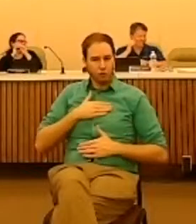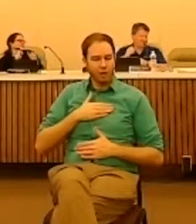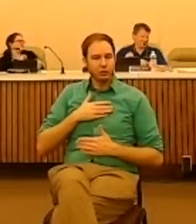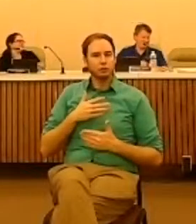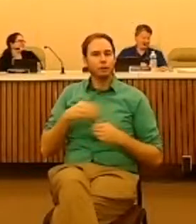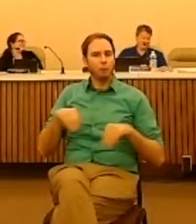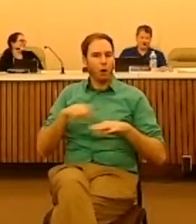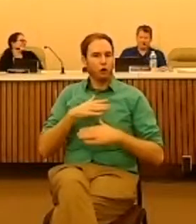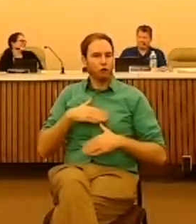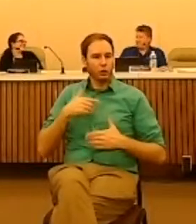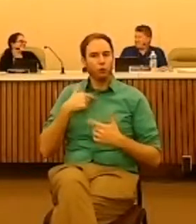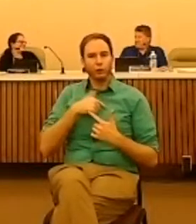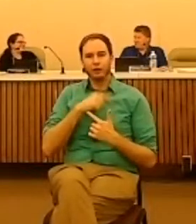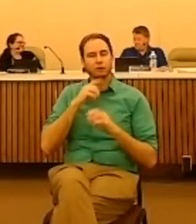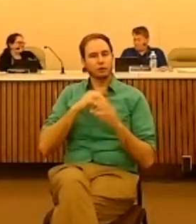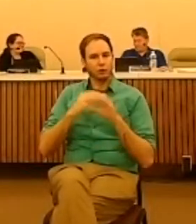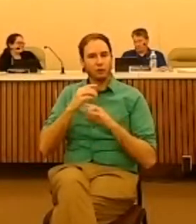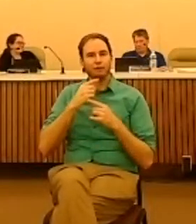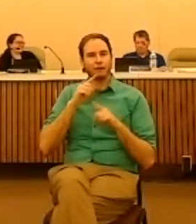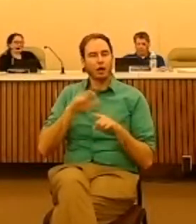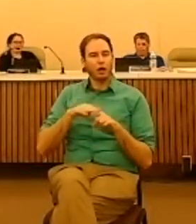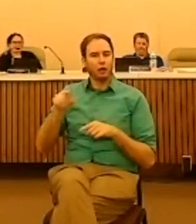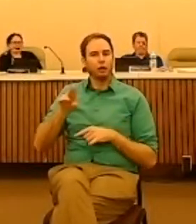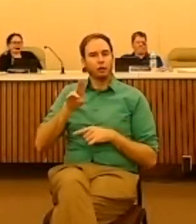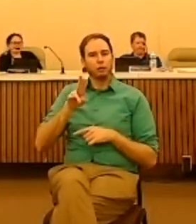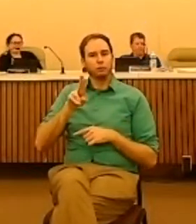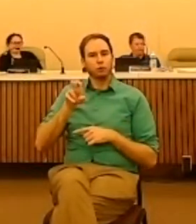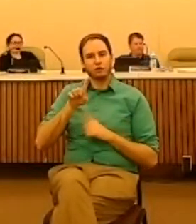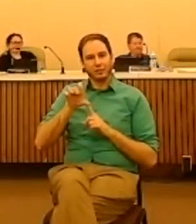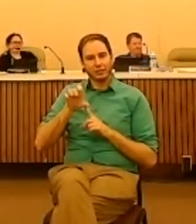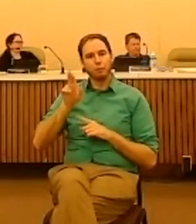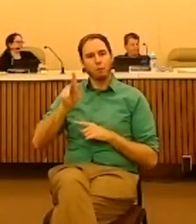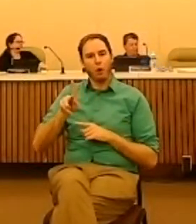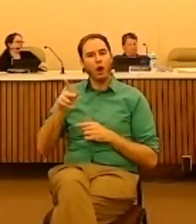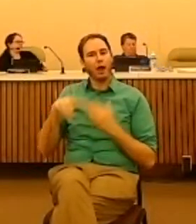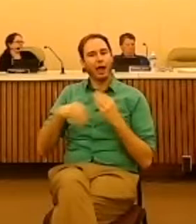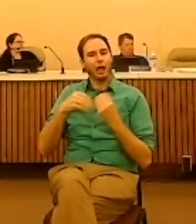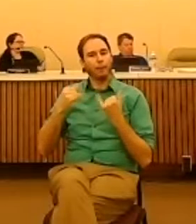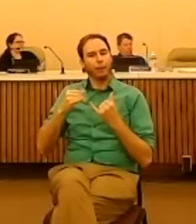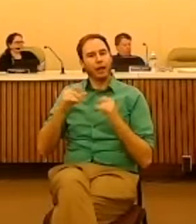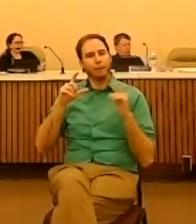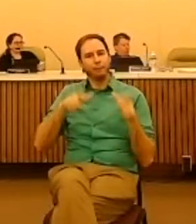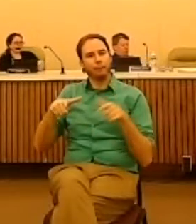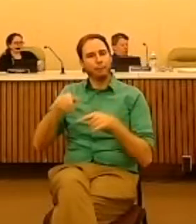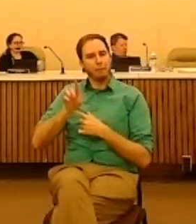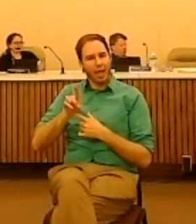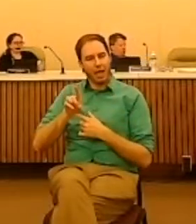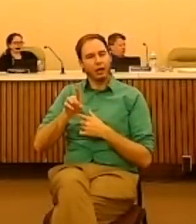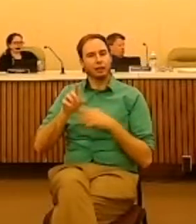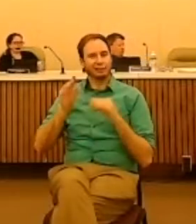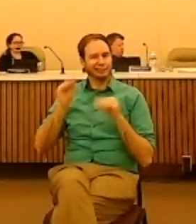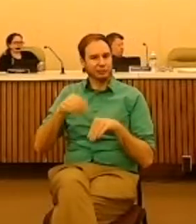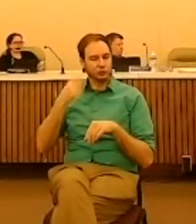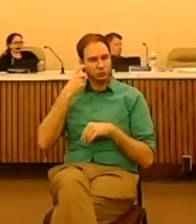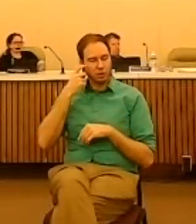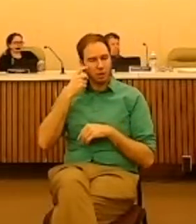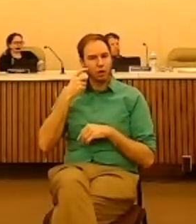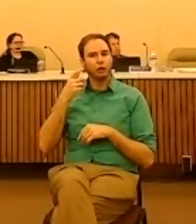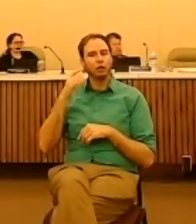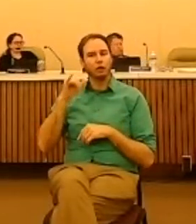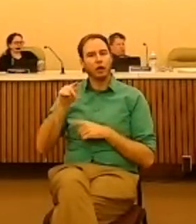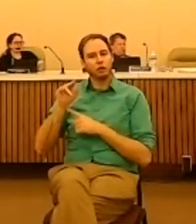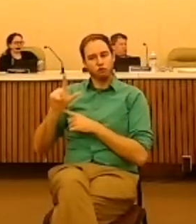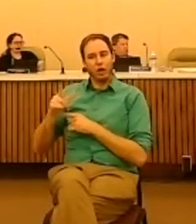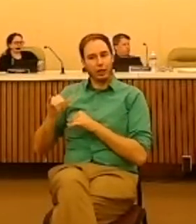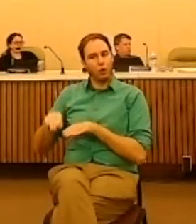We got the construction going on at Breeze Park play pads. They started installing them, so the trails are